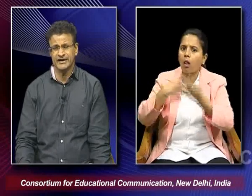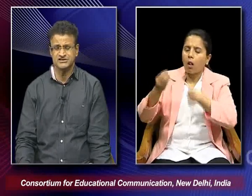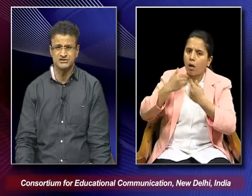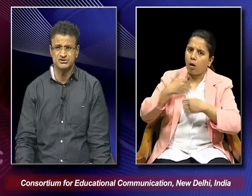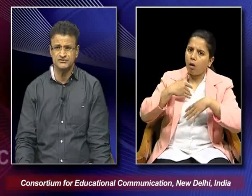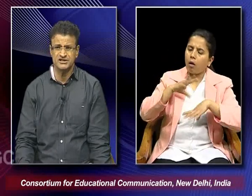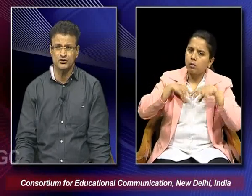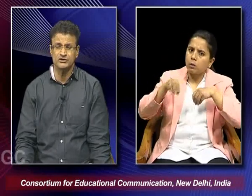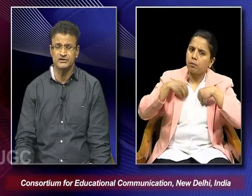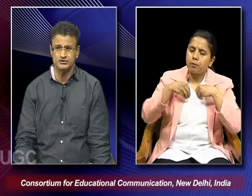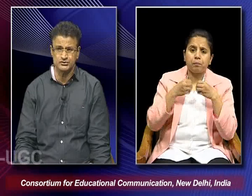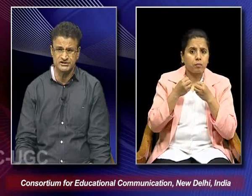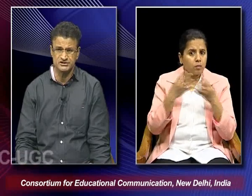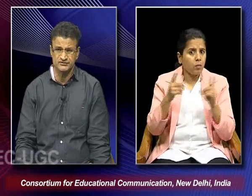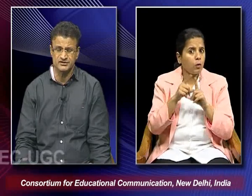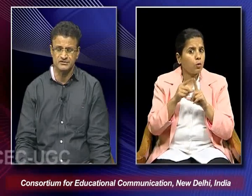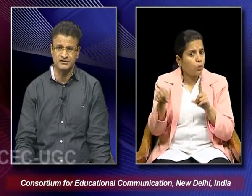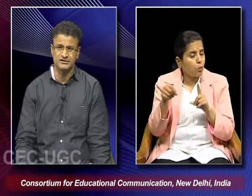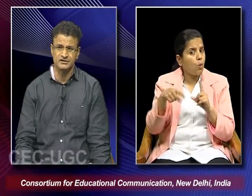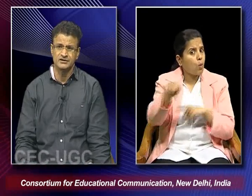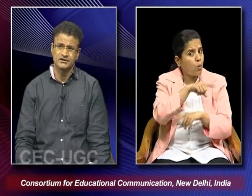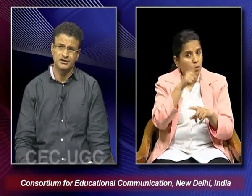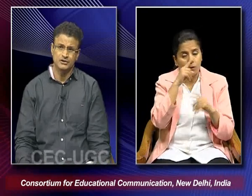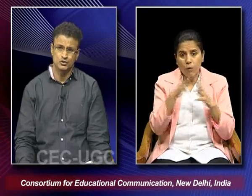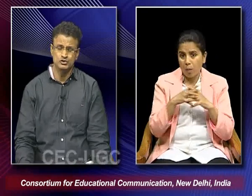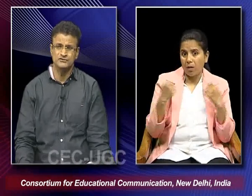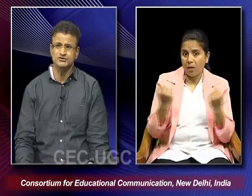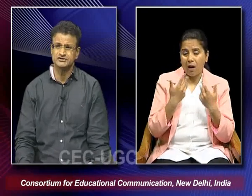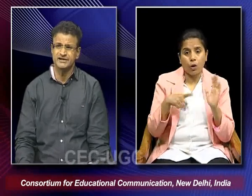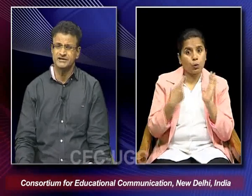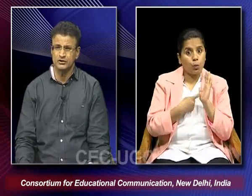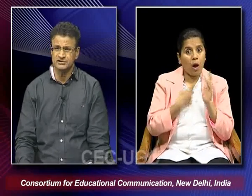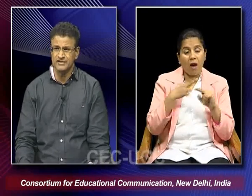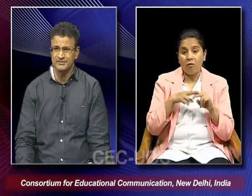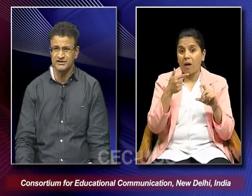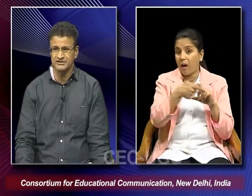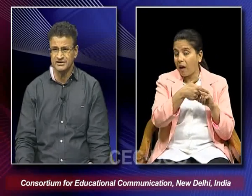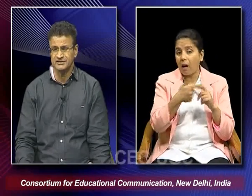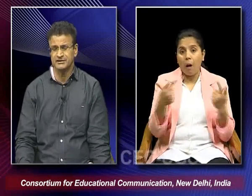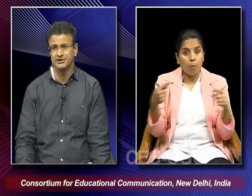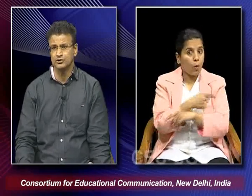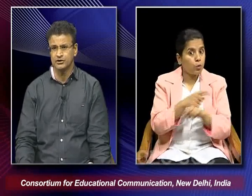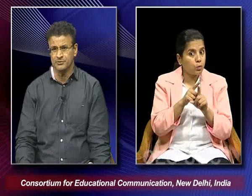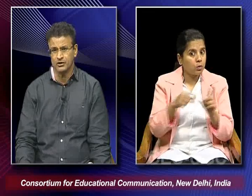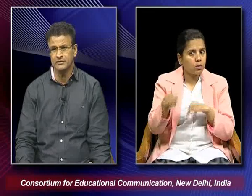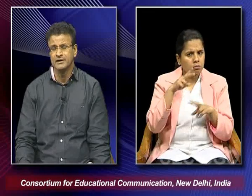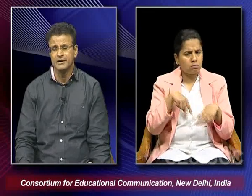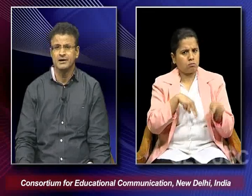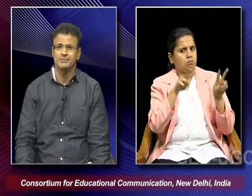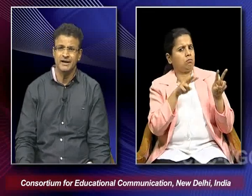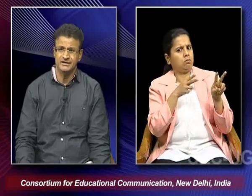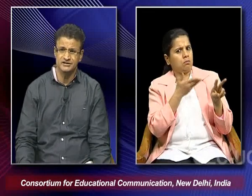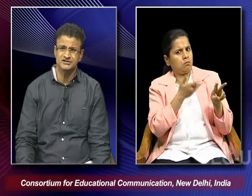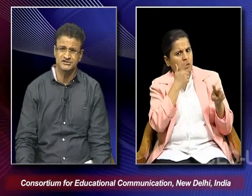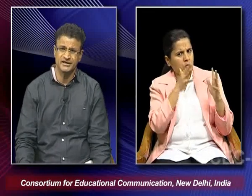of actions which are not in consonance with the rules of the society or the family, then they are being looked upon